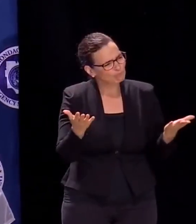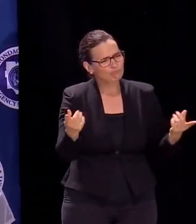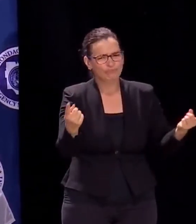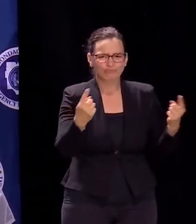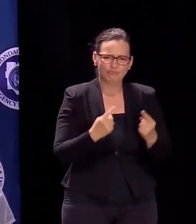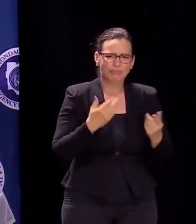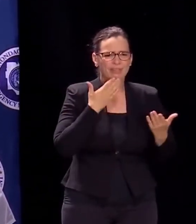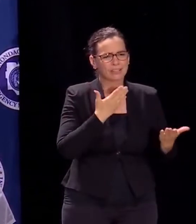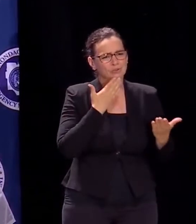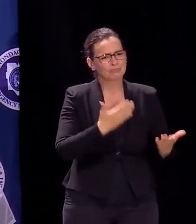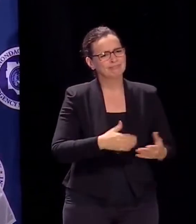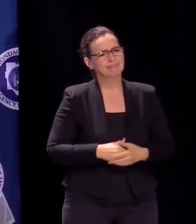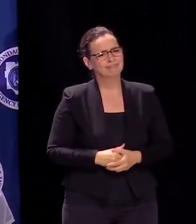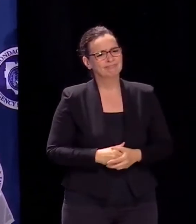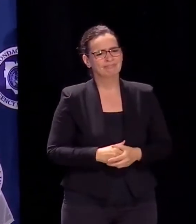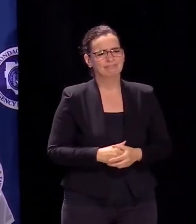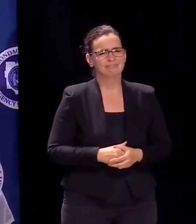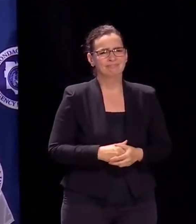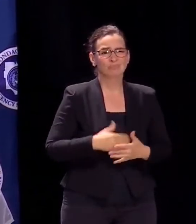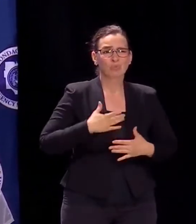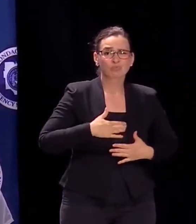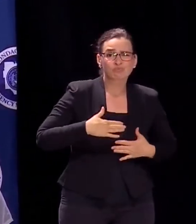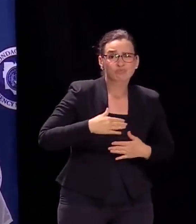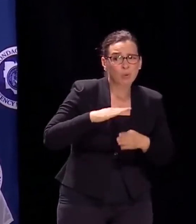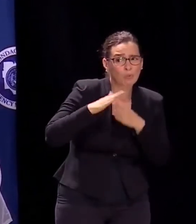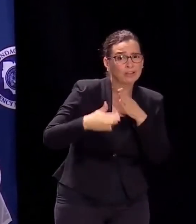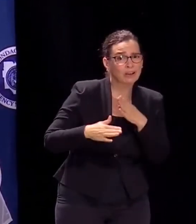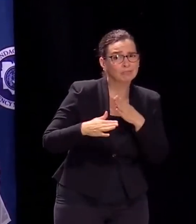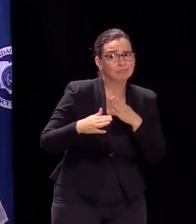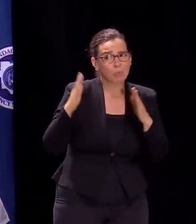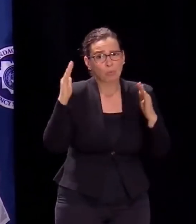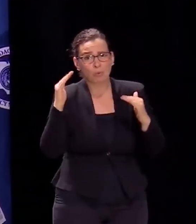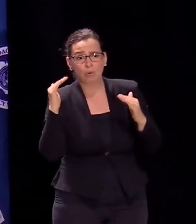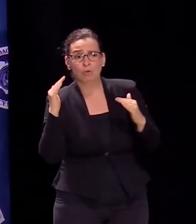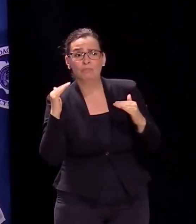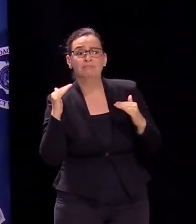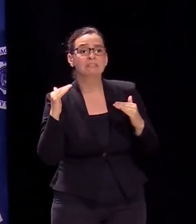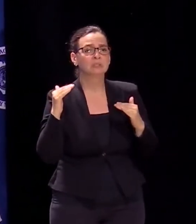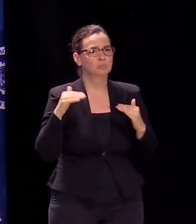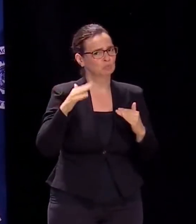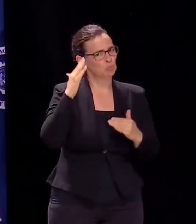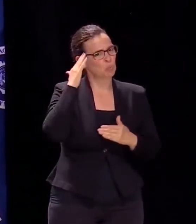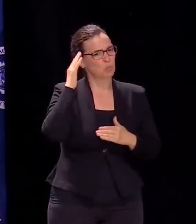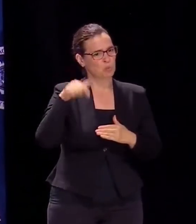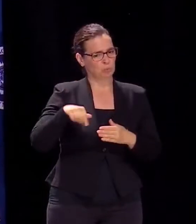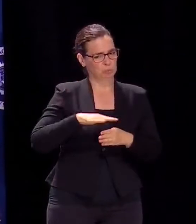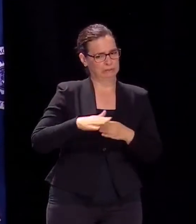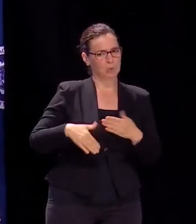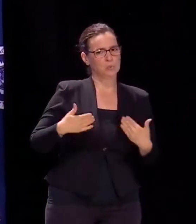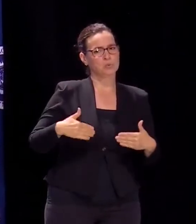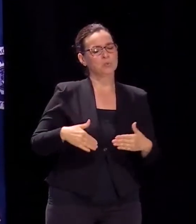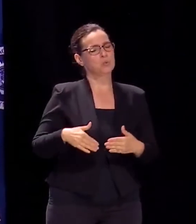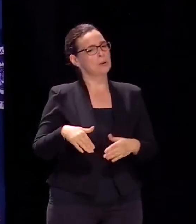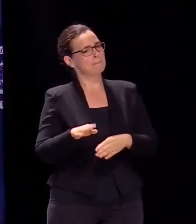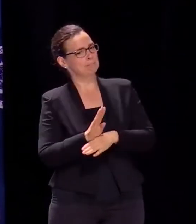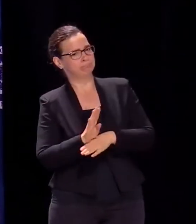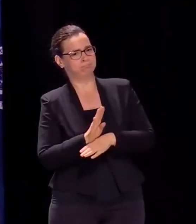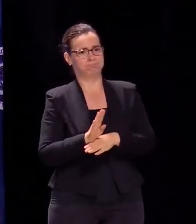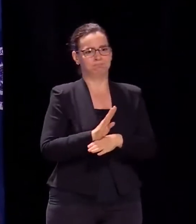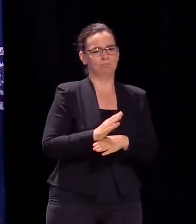Hopefully everybody enjoyed their weekend. Busy week. Let's get into the numbers. We'll go